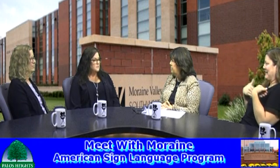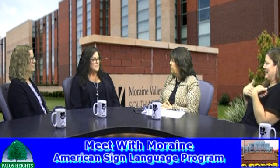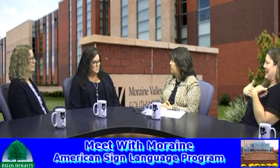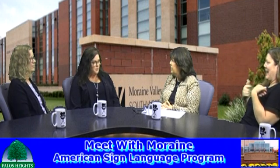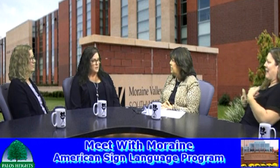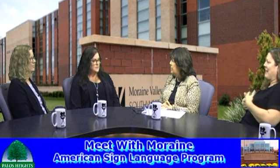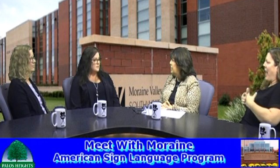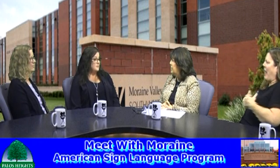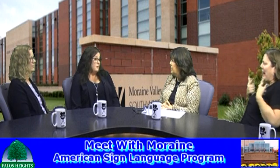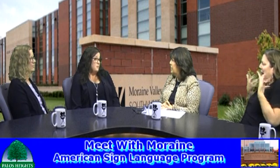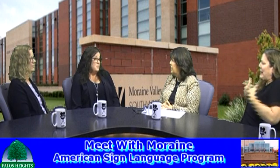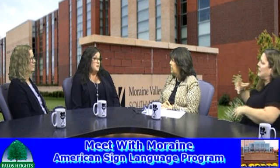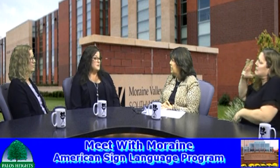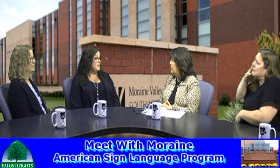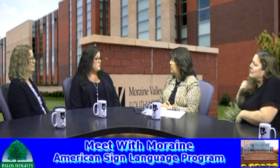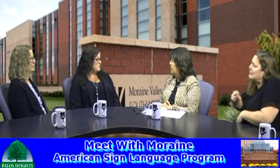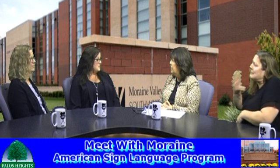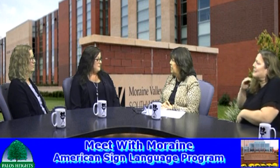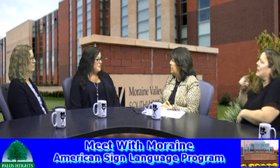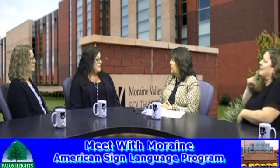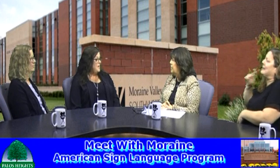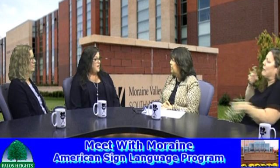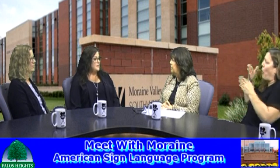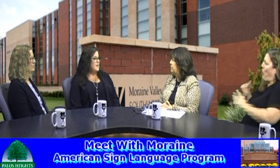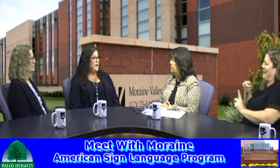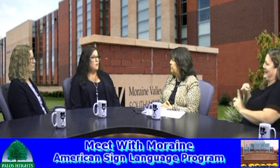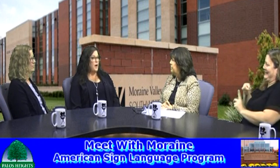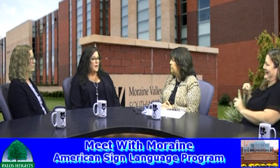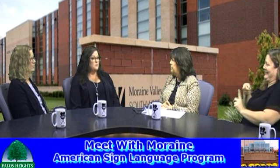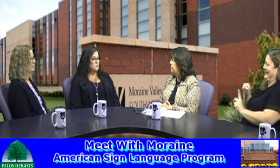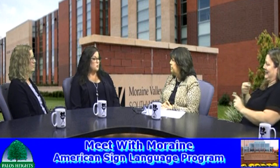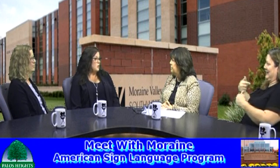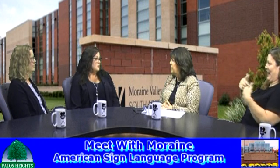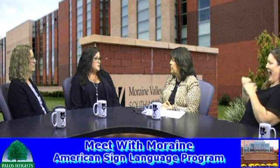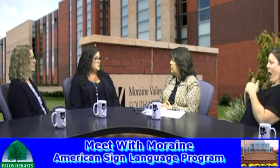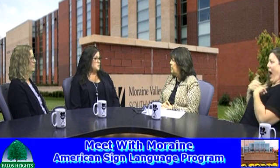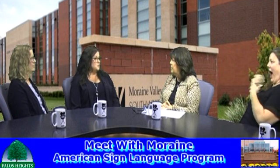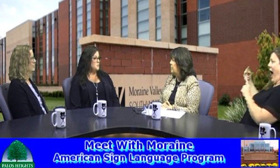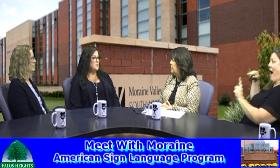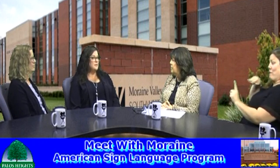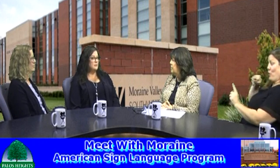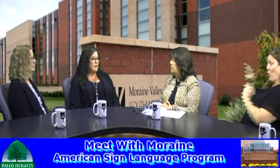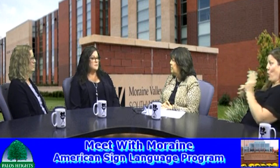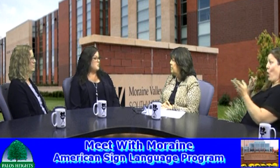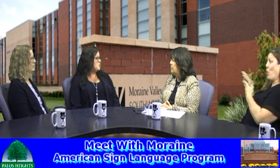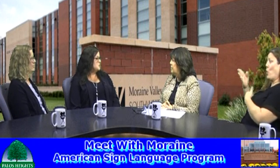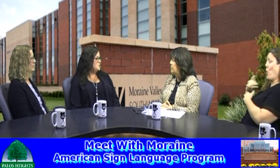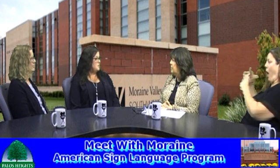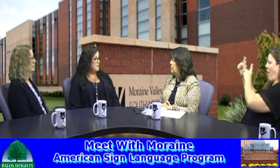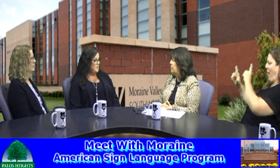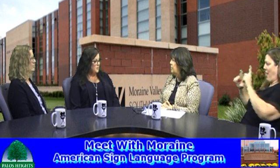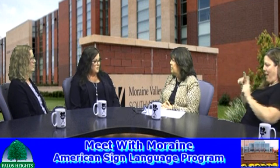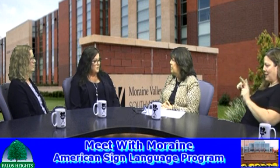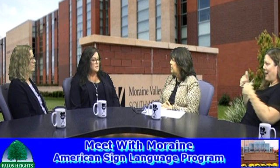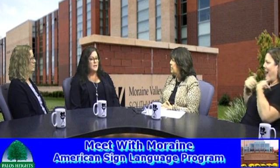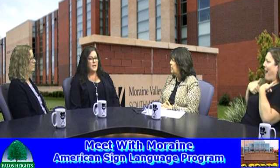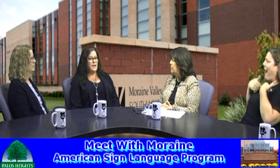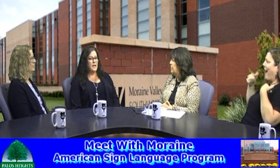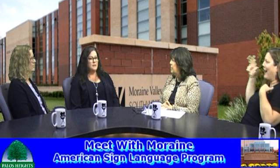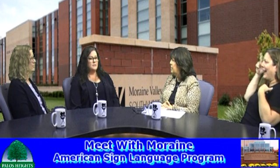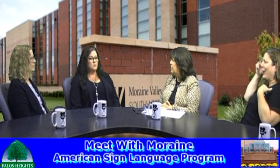the lived experience of being a deaf person. And how I view the world is through the lens of a person who can